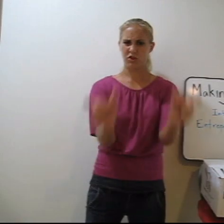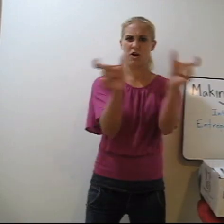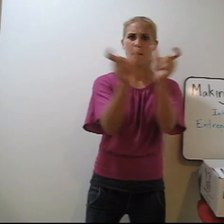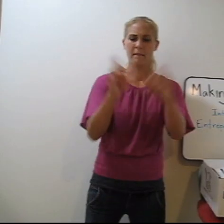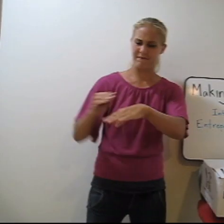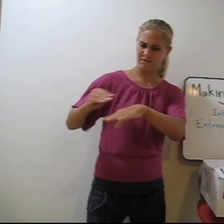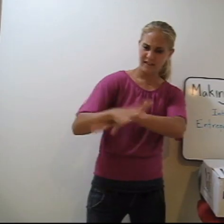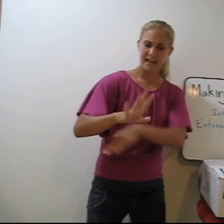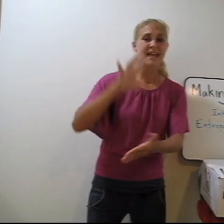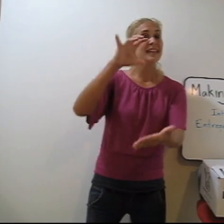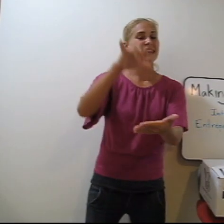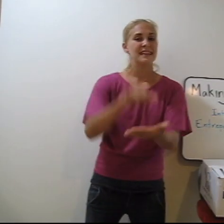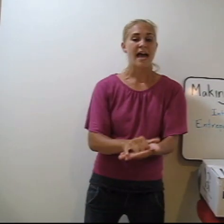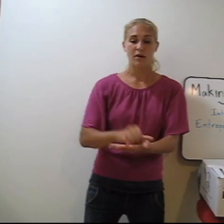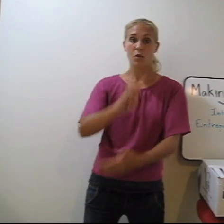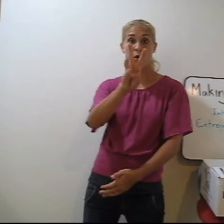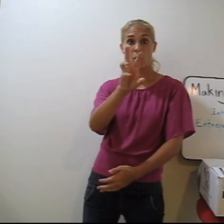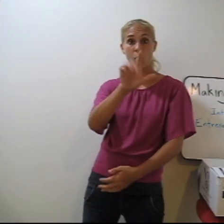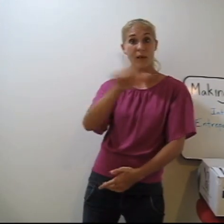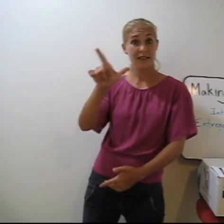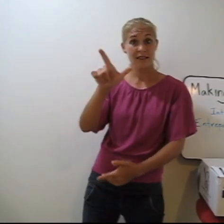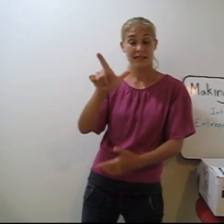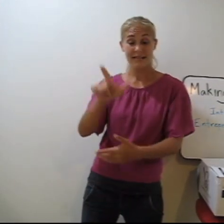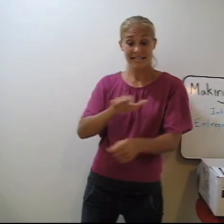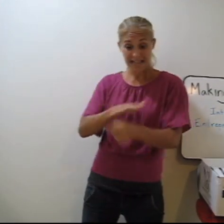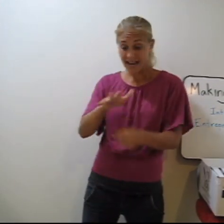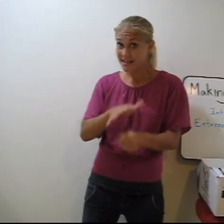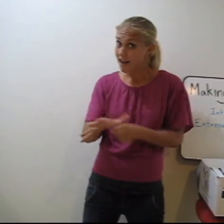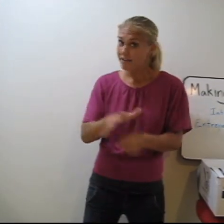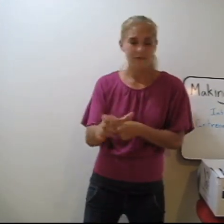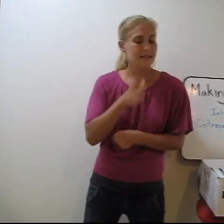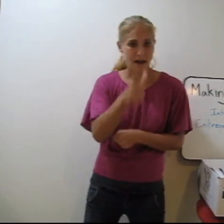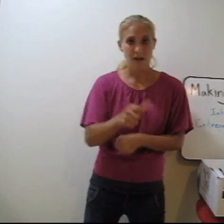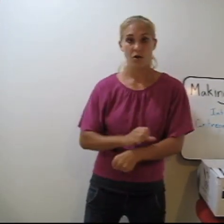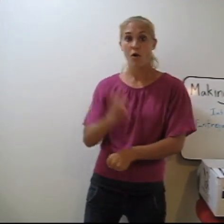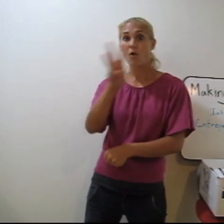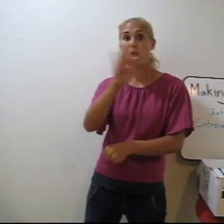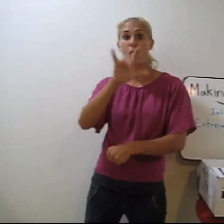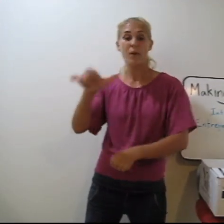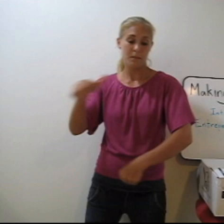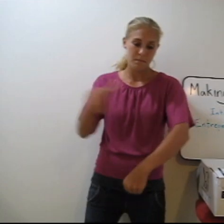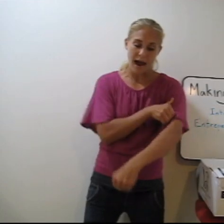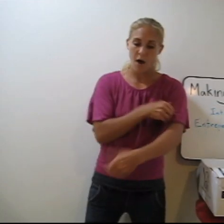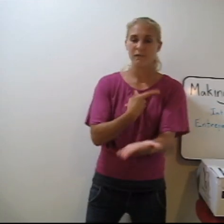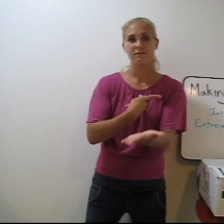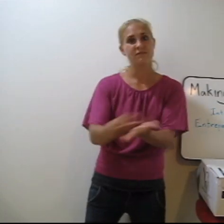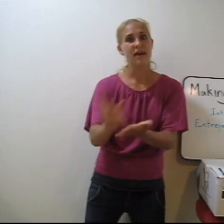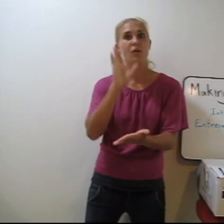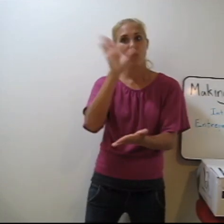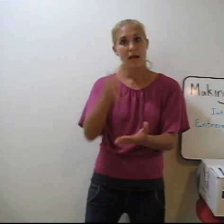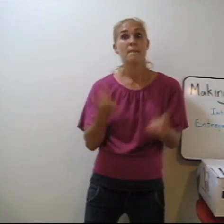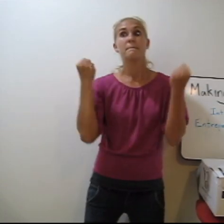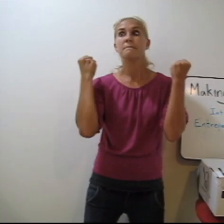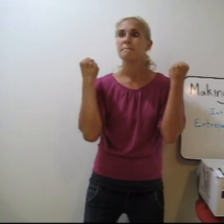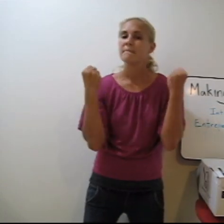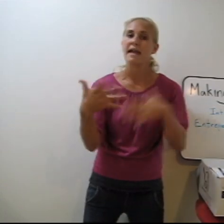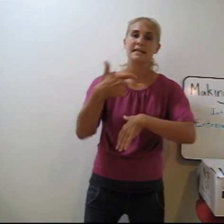that the will to do something is not enough. Willpower will fail you, as it has before most every diet,